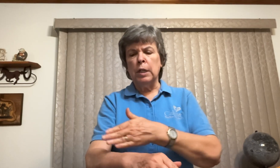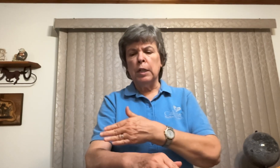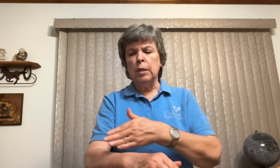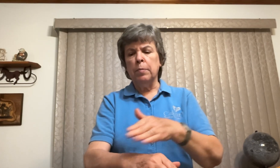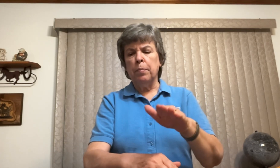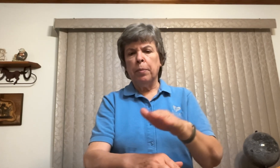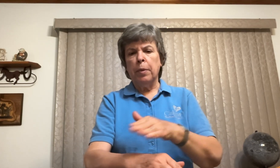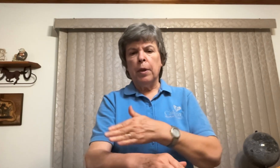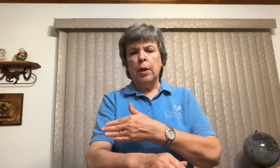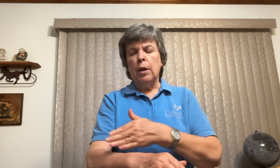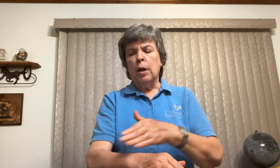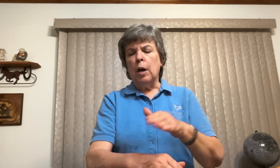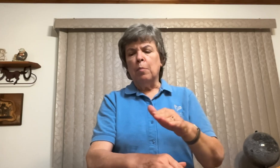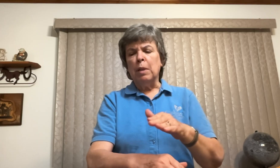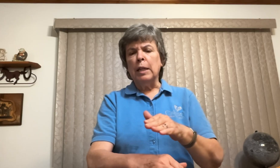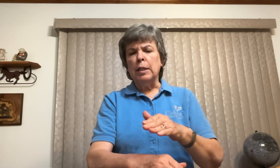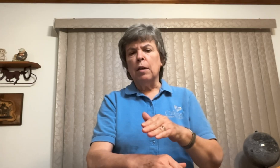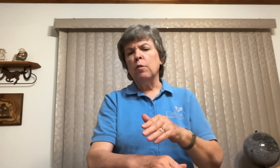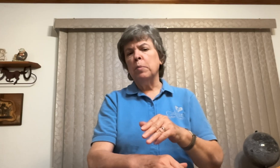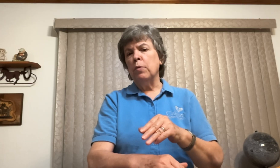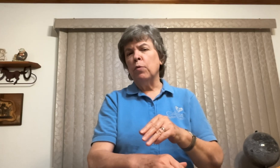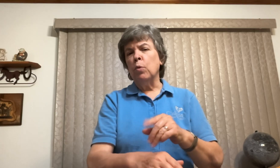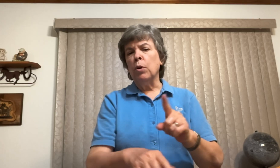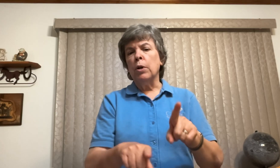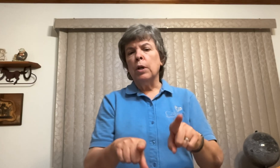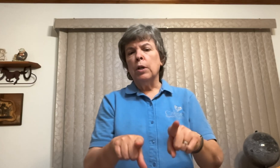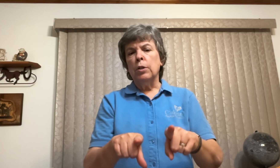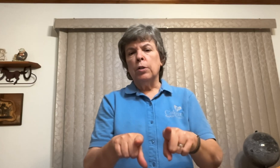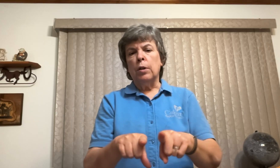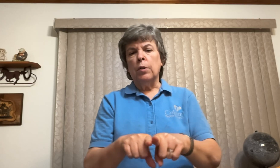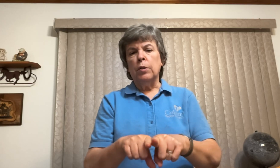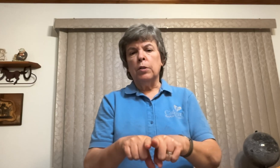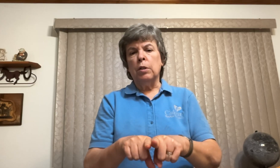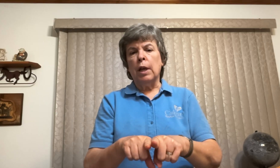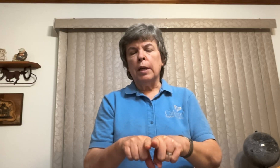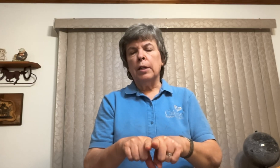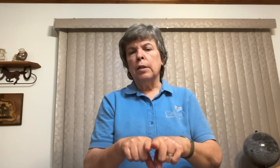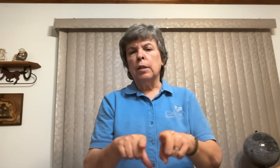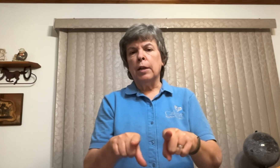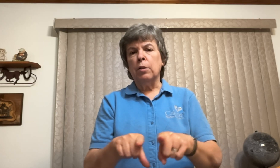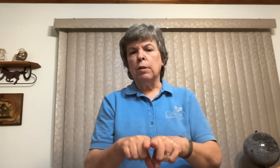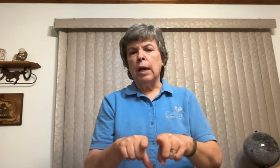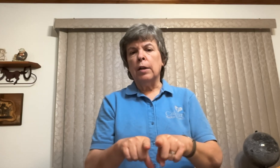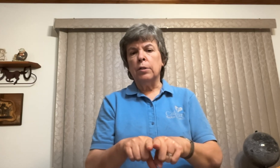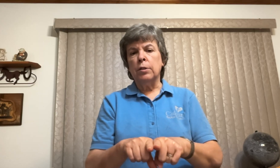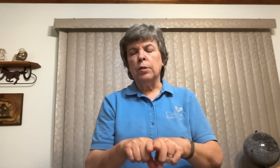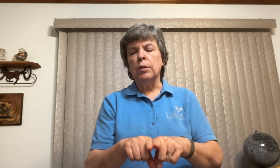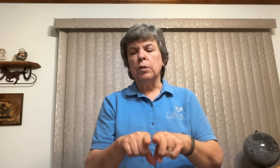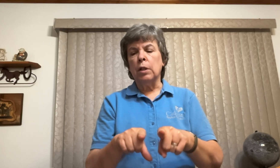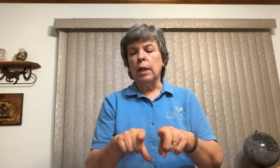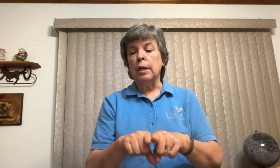Sing like never before. This is like or as. This is like